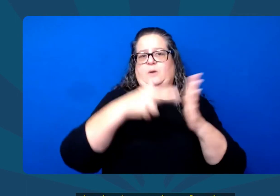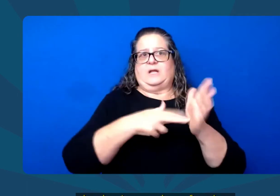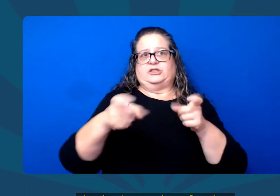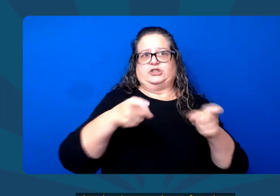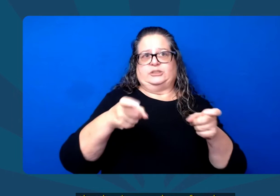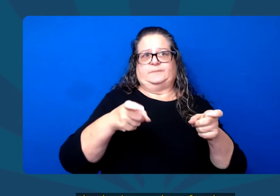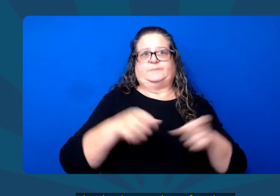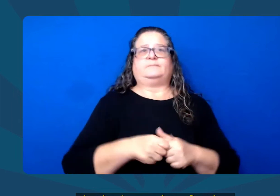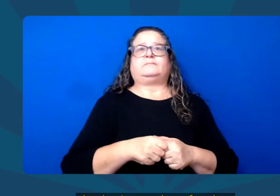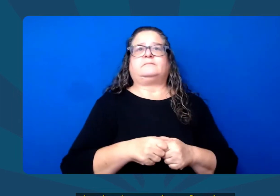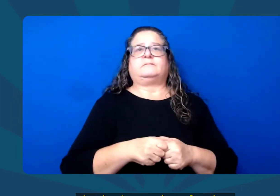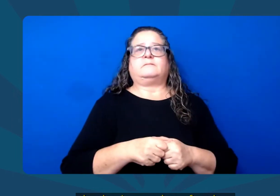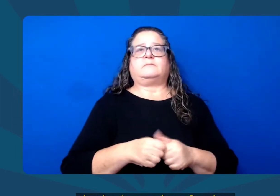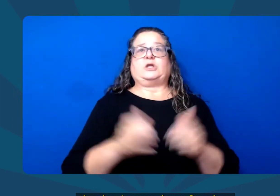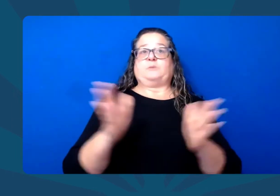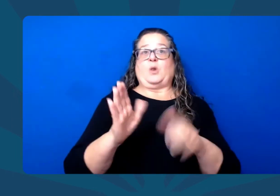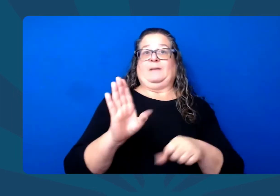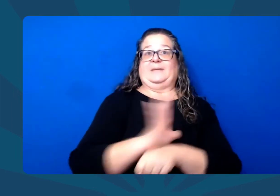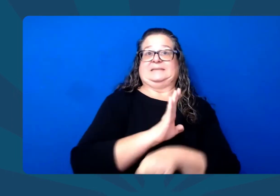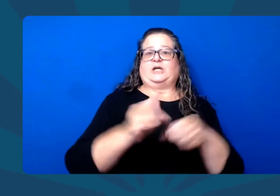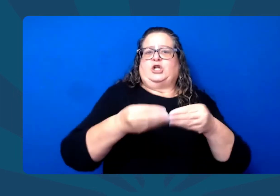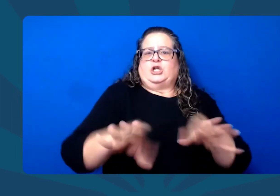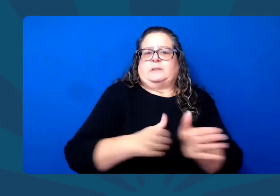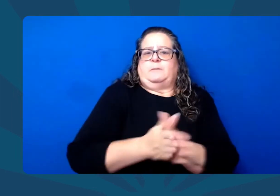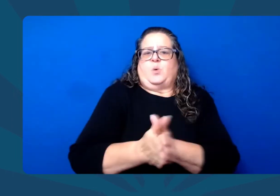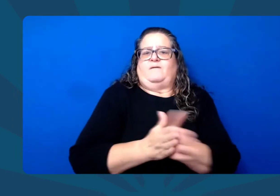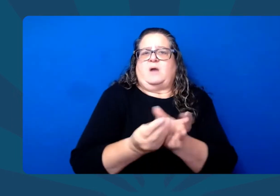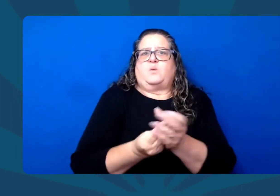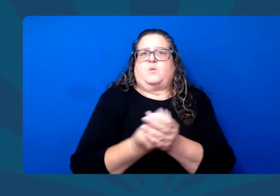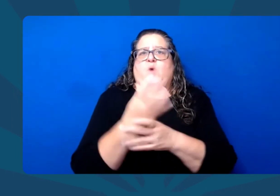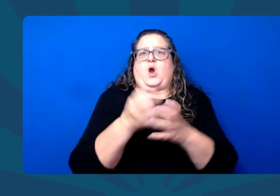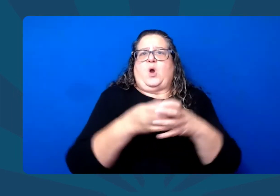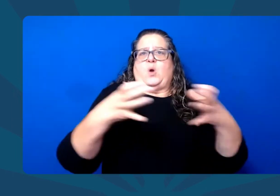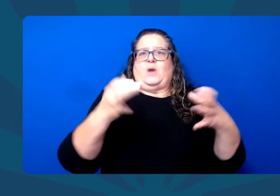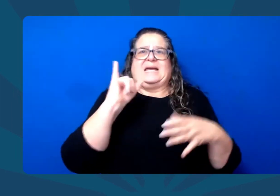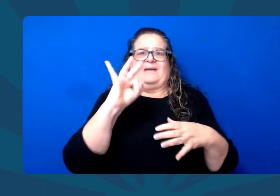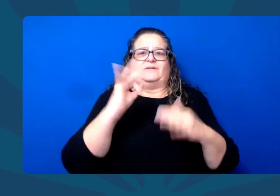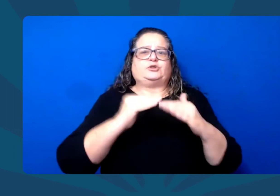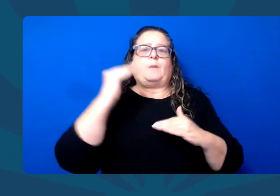have freedom from the excessive regulations that discourage innovation and stymies growth.